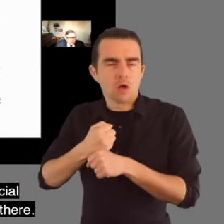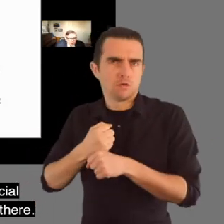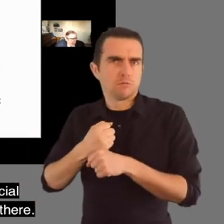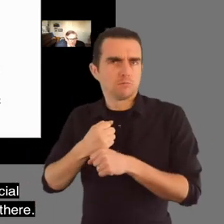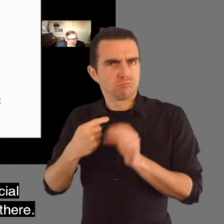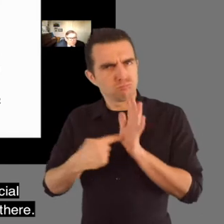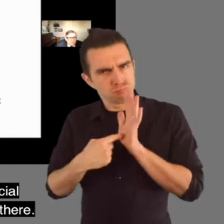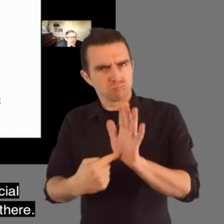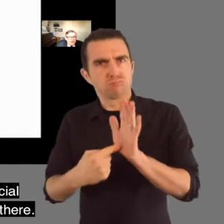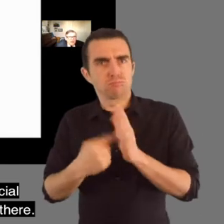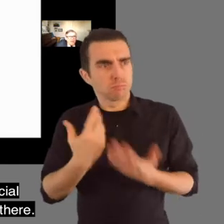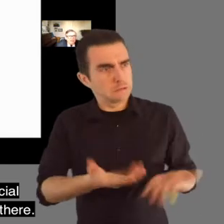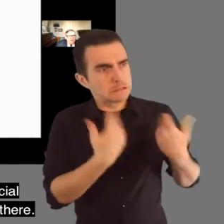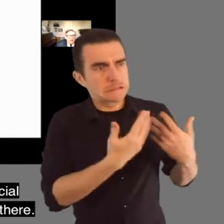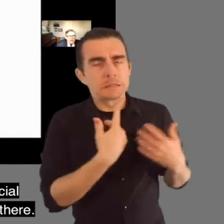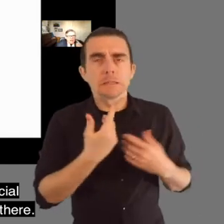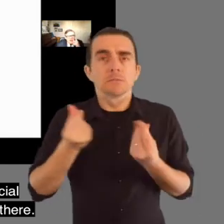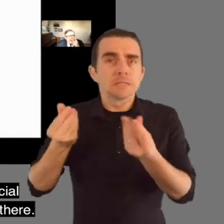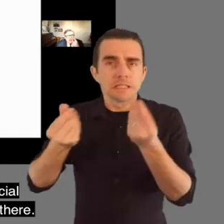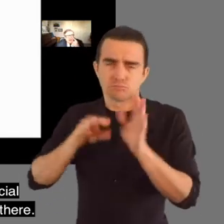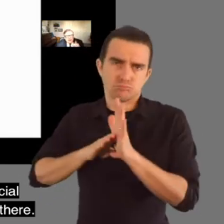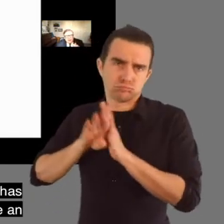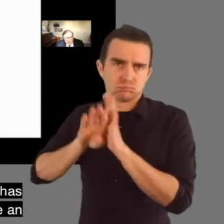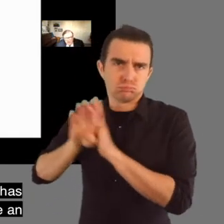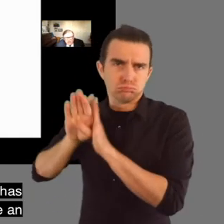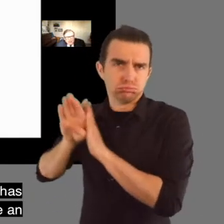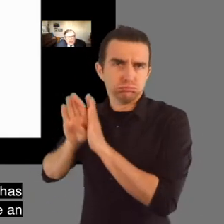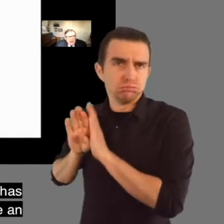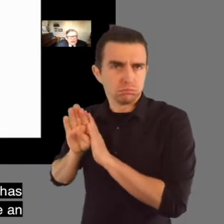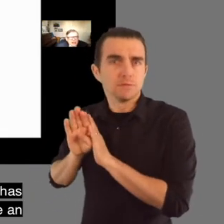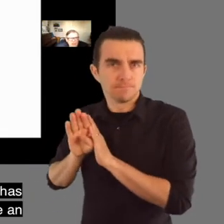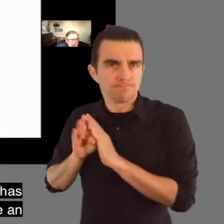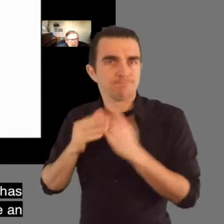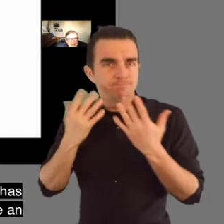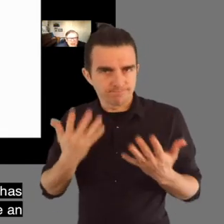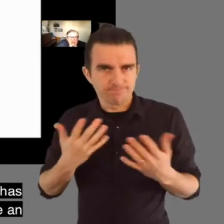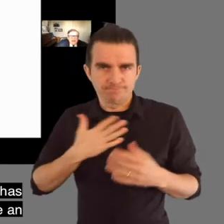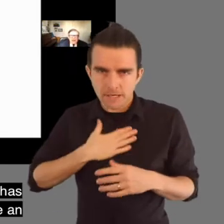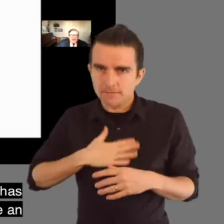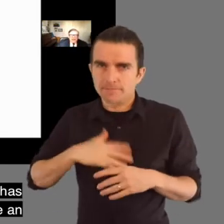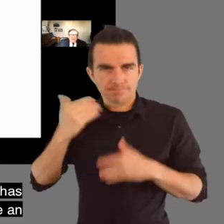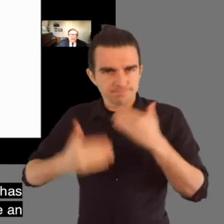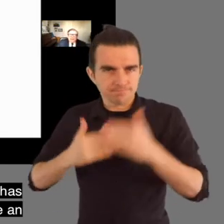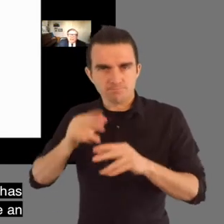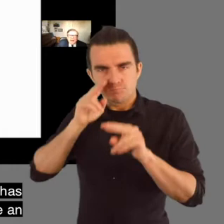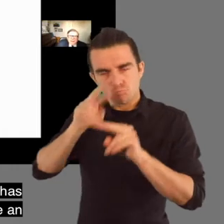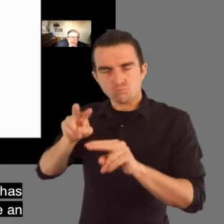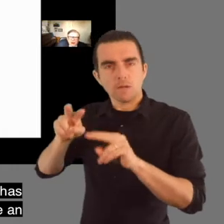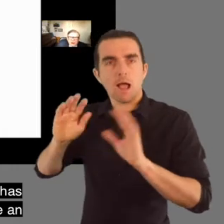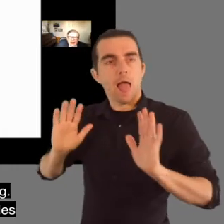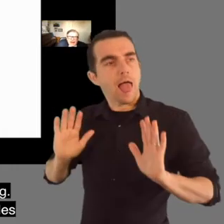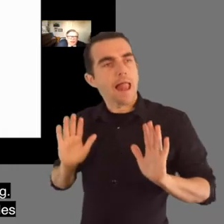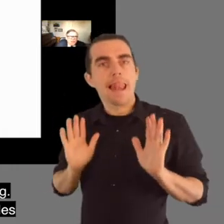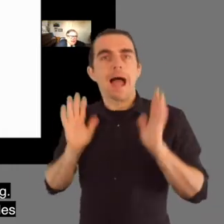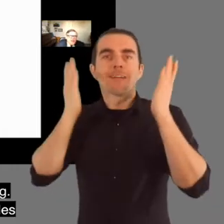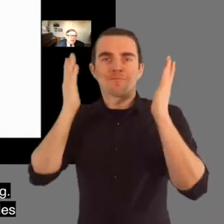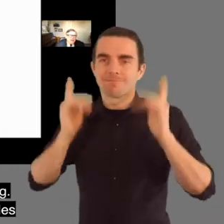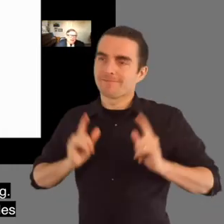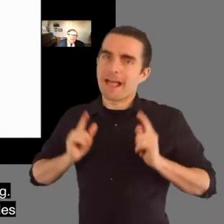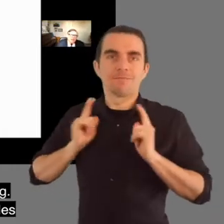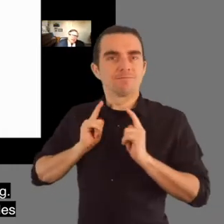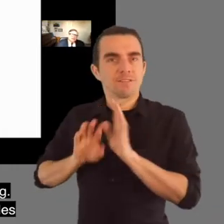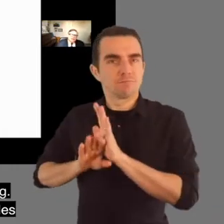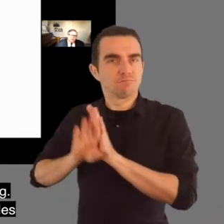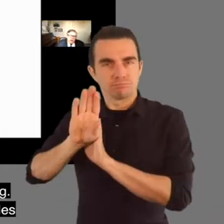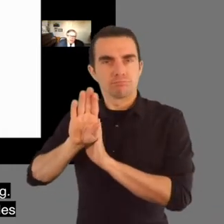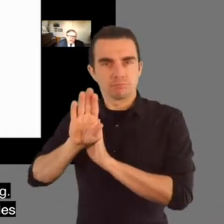arguments why we should be there. In addition to that, the state has undertaken to give everyone an adequate standard of